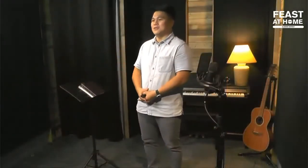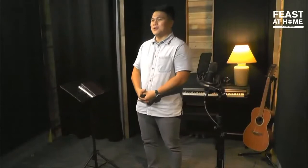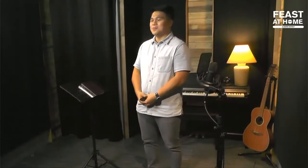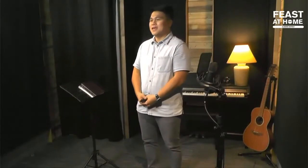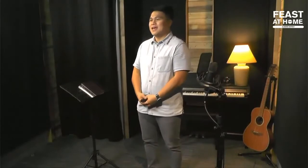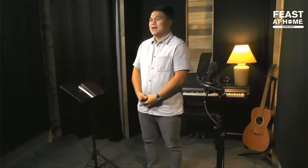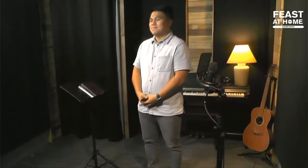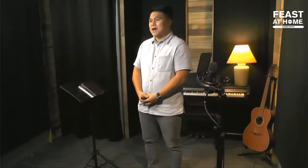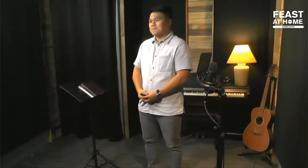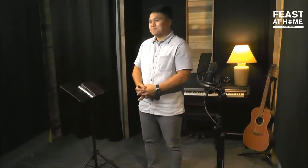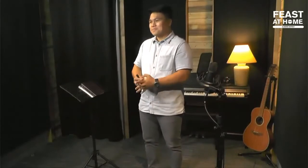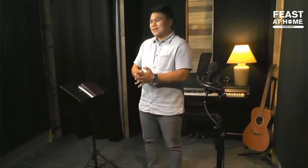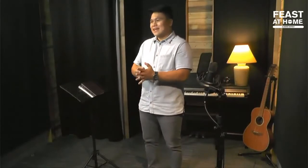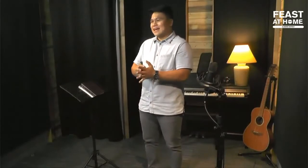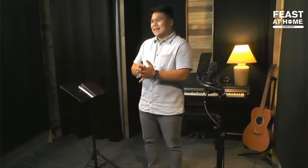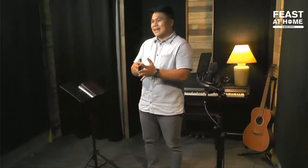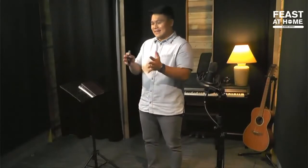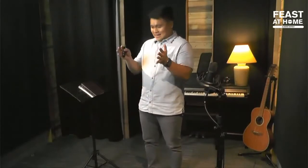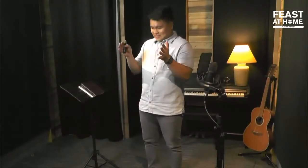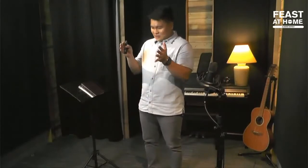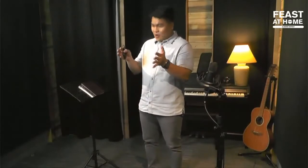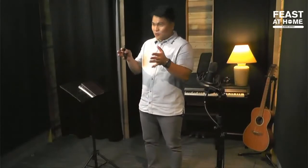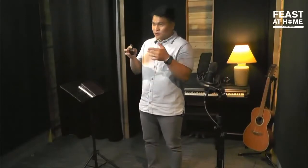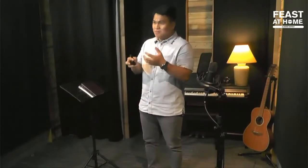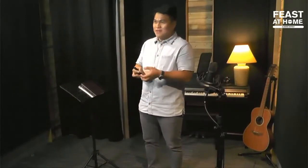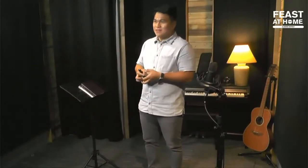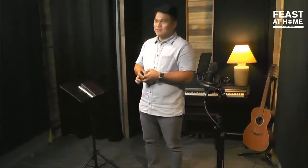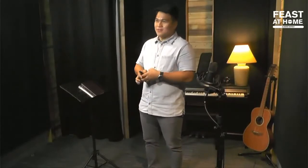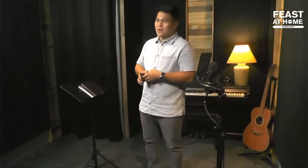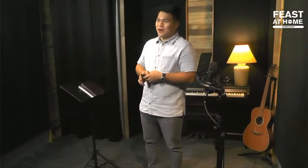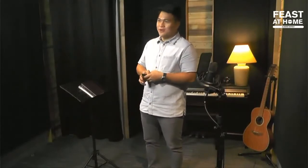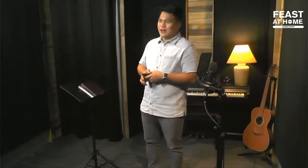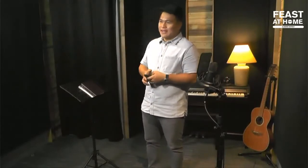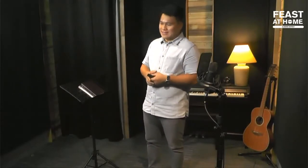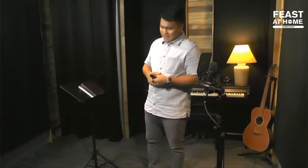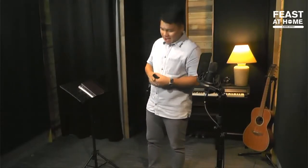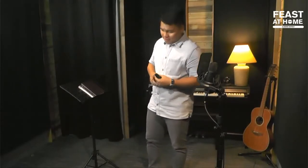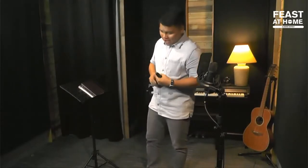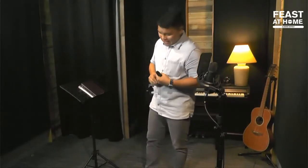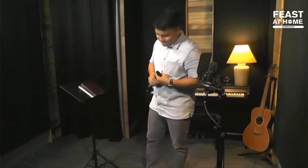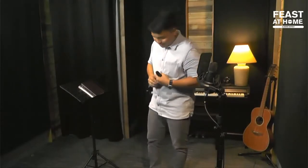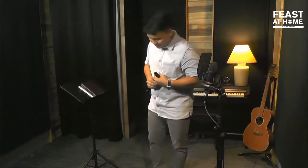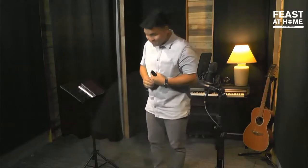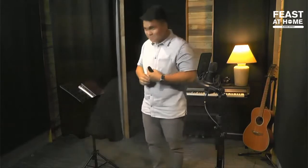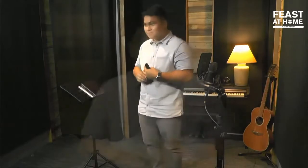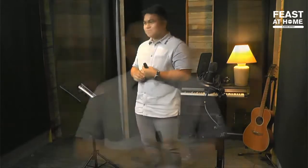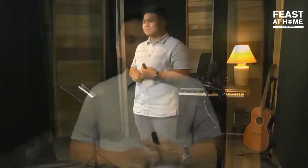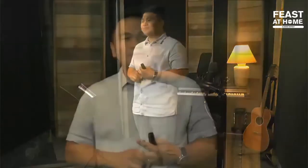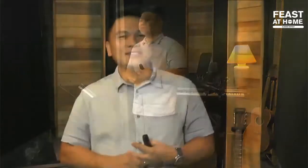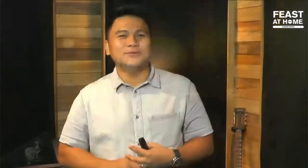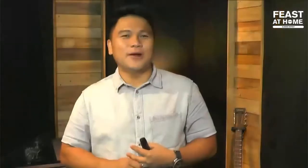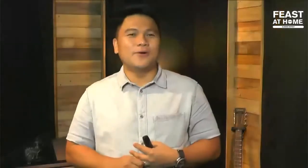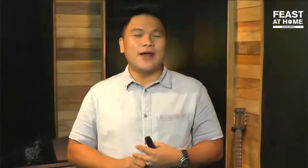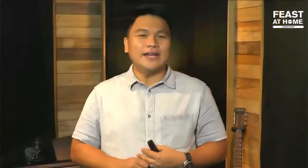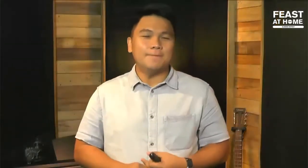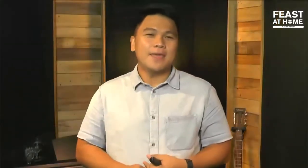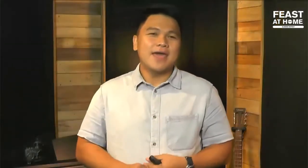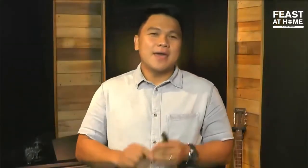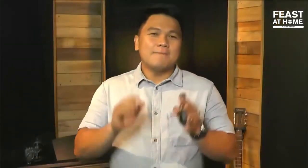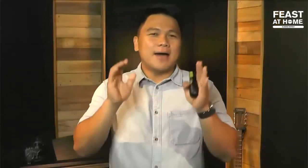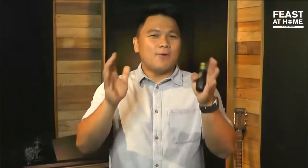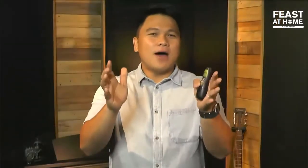timelines ninyo. Now, let us go to the meat of the talk. Are you ready? Say, I'm ready. We're